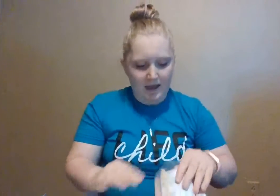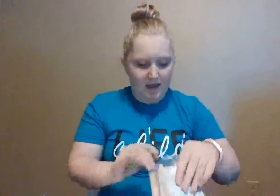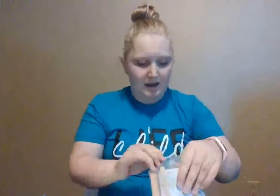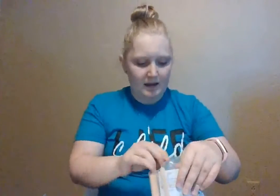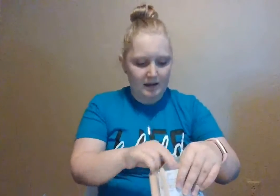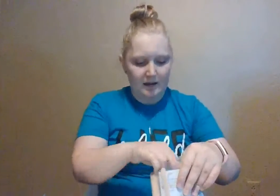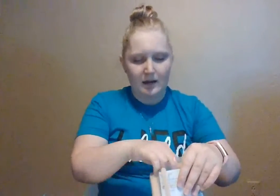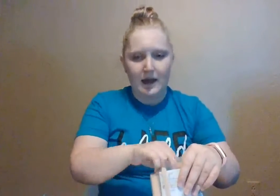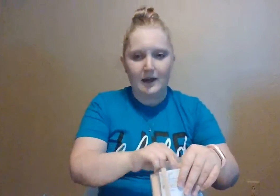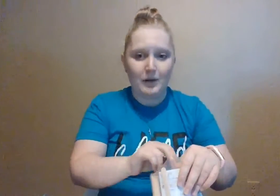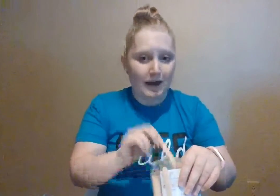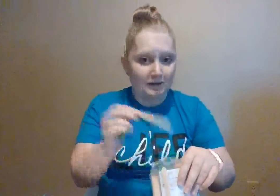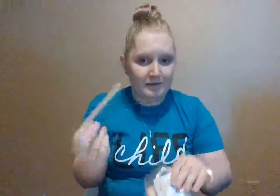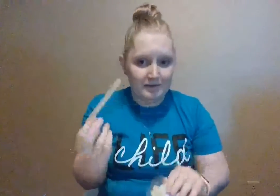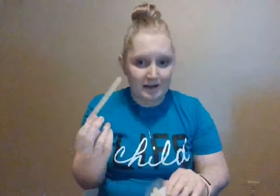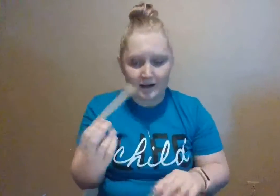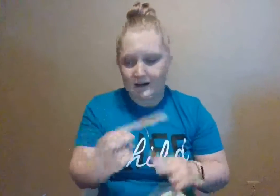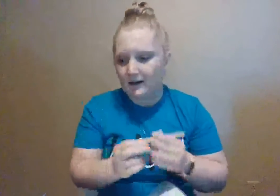then a craft stick